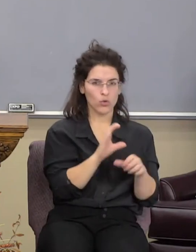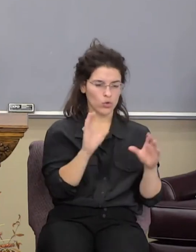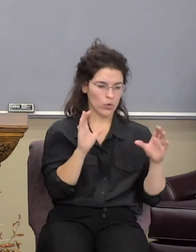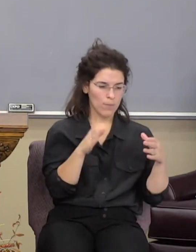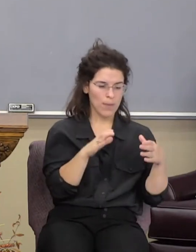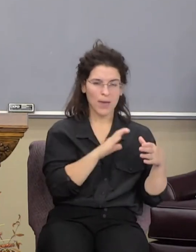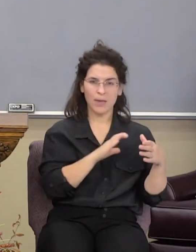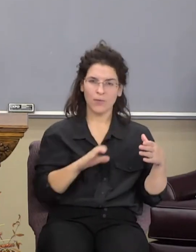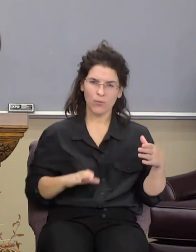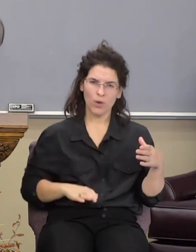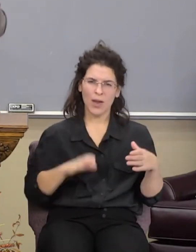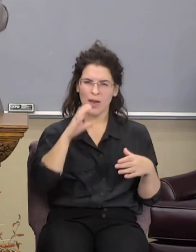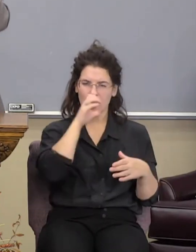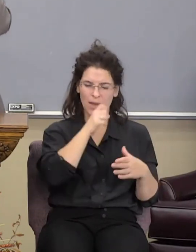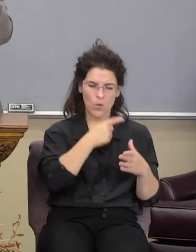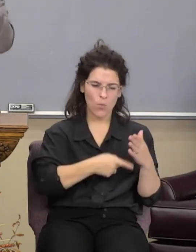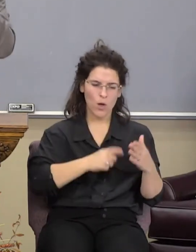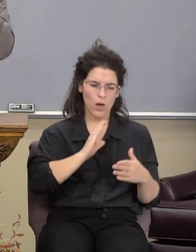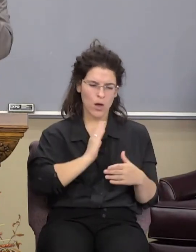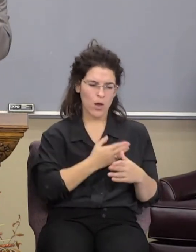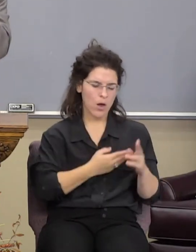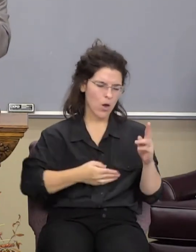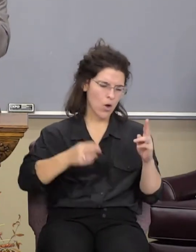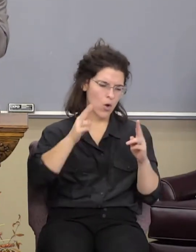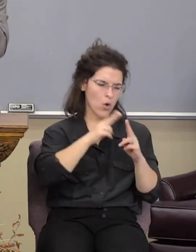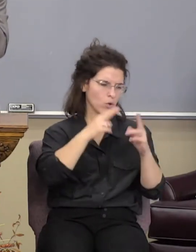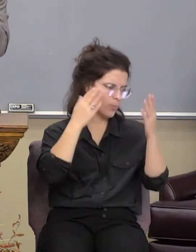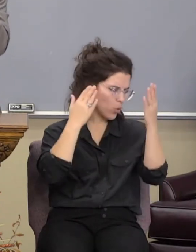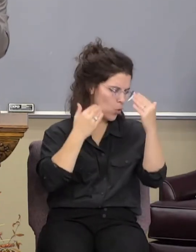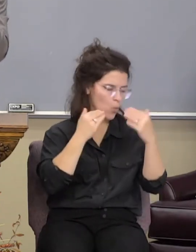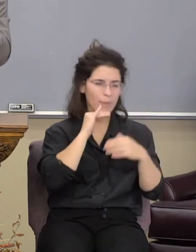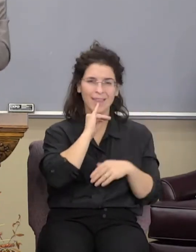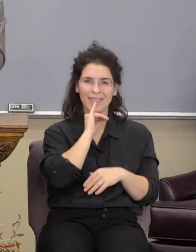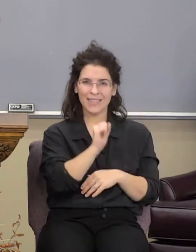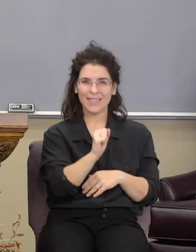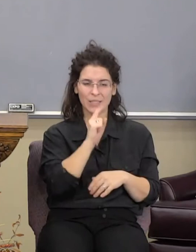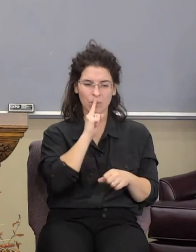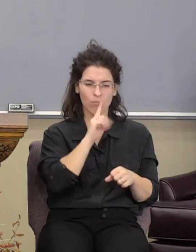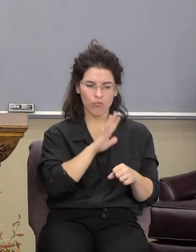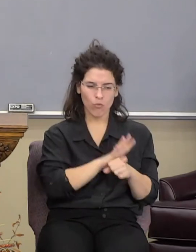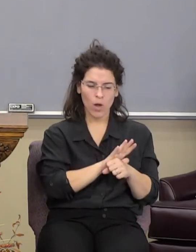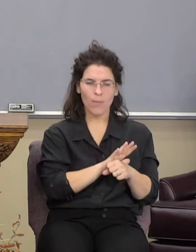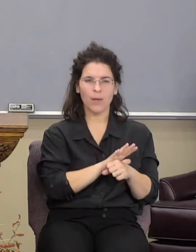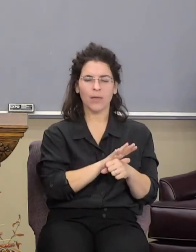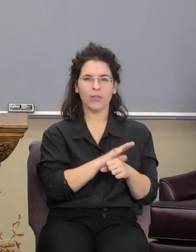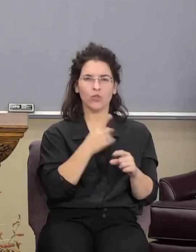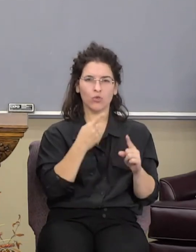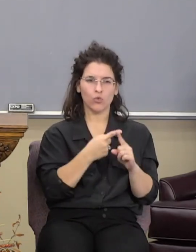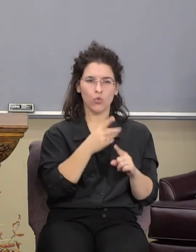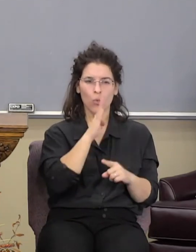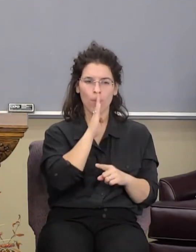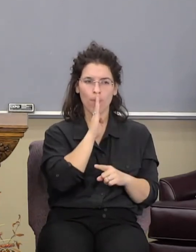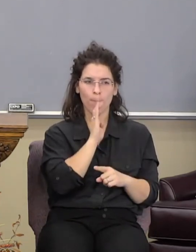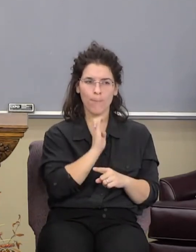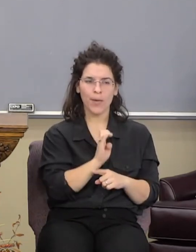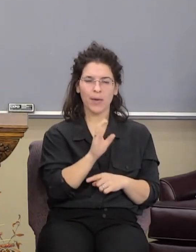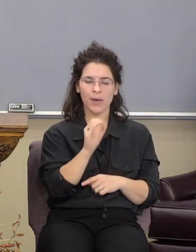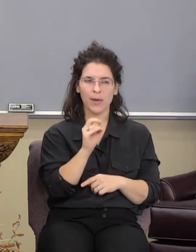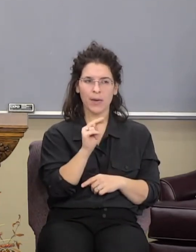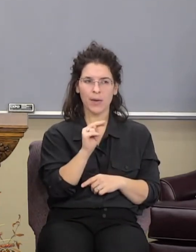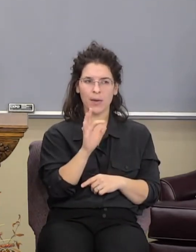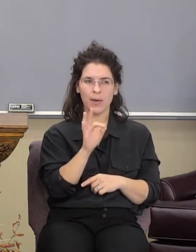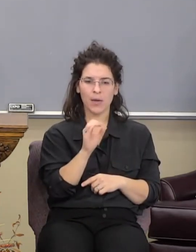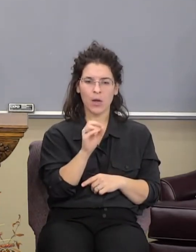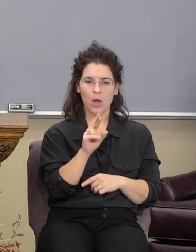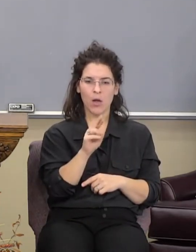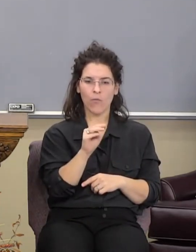Christ. And guess what our ultimate hope is? The promise is to be conformed into